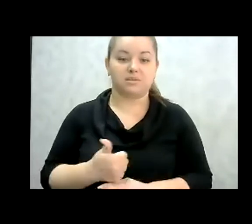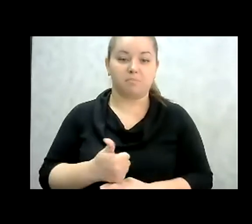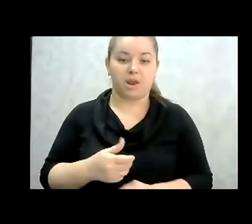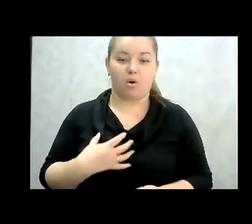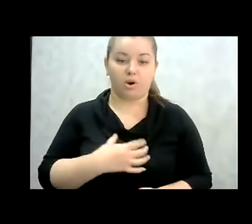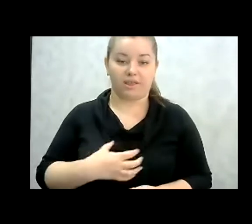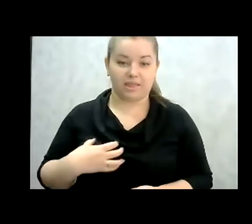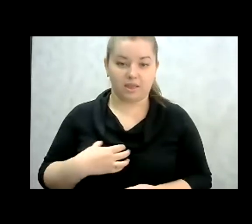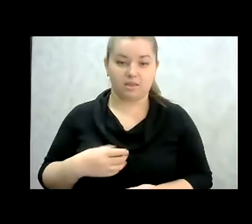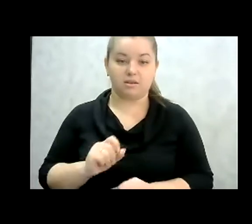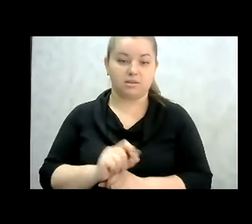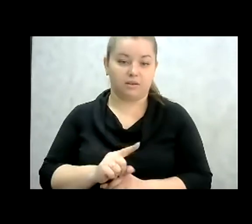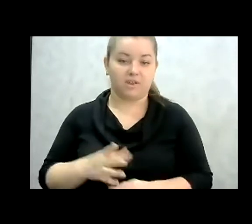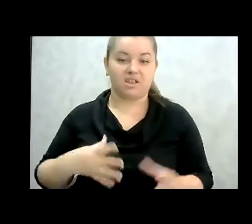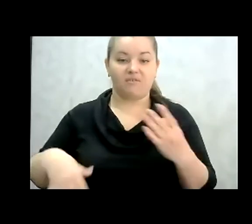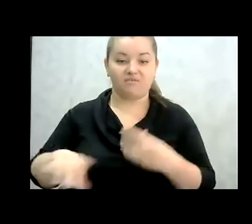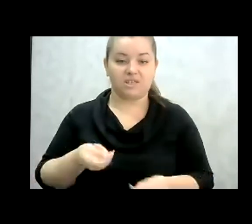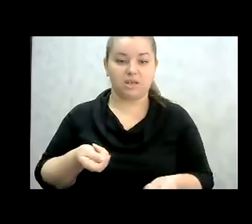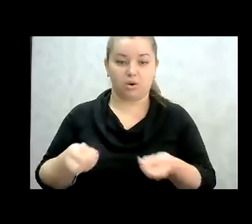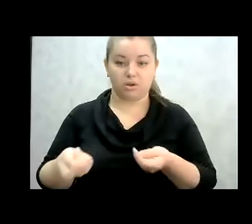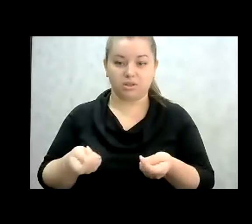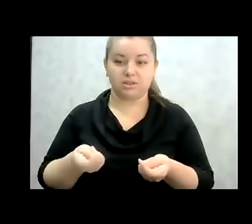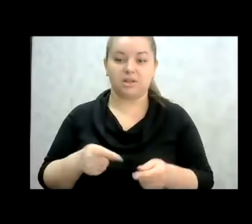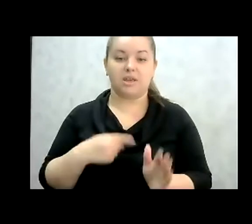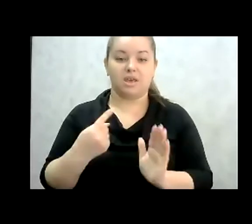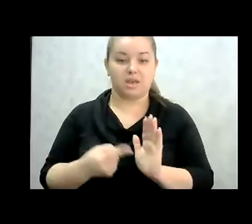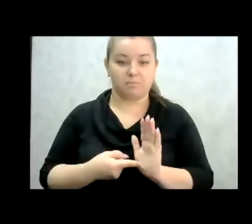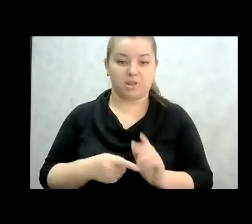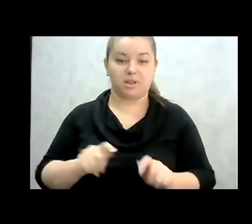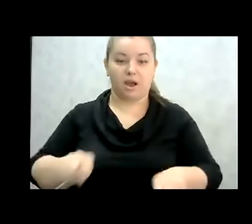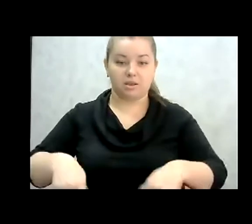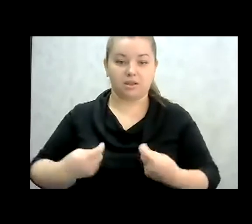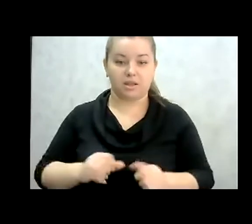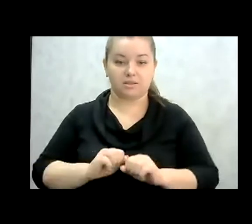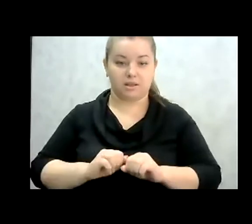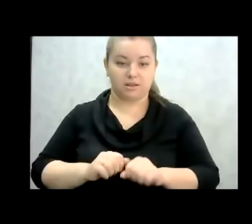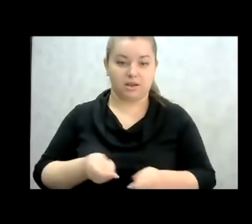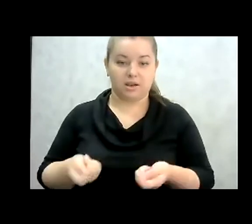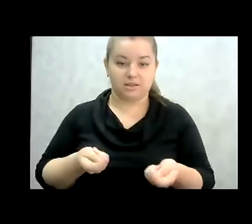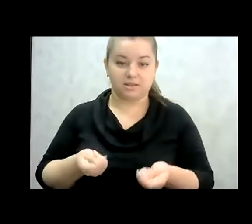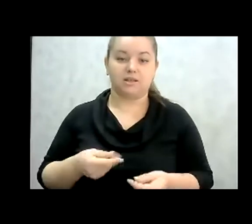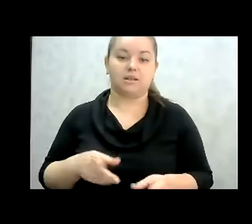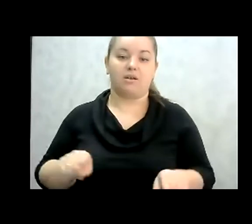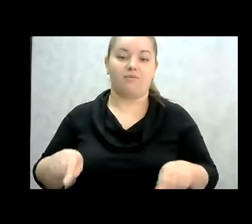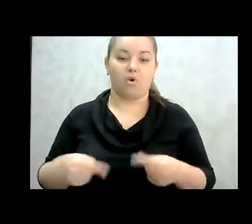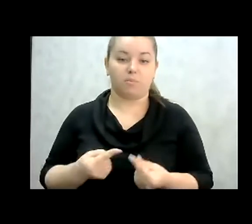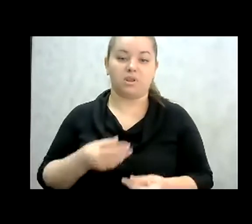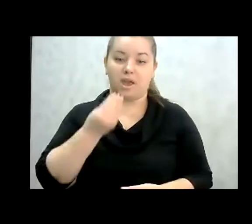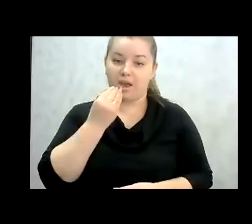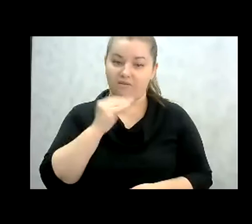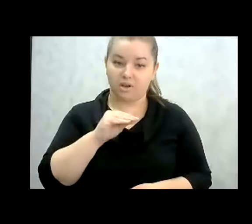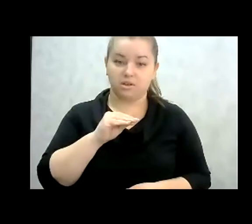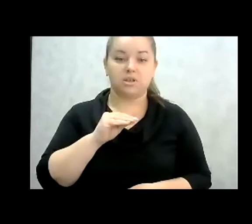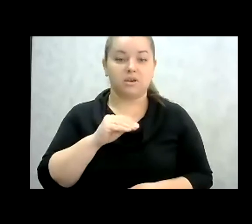2014. This was really one of the priorities for all Ukrainian governments, as well as decentralization